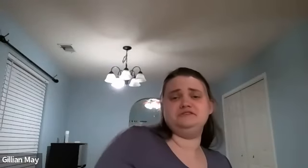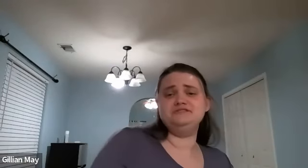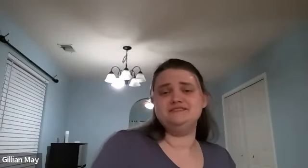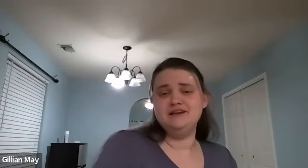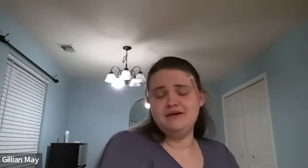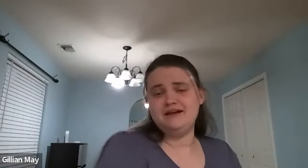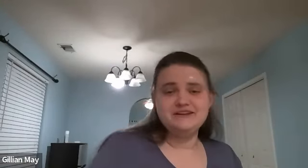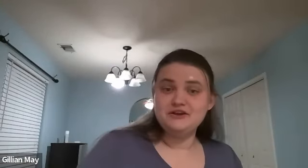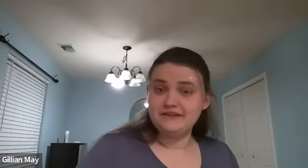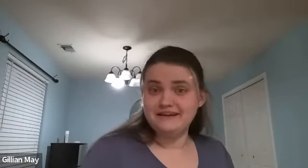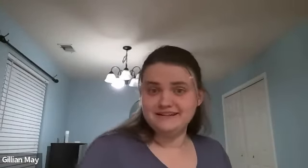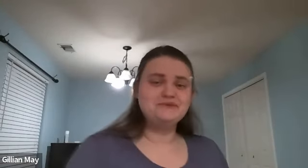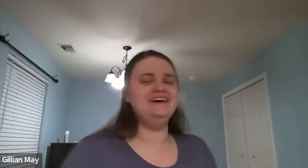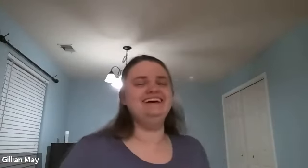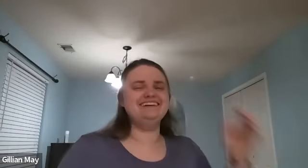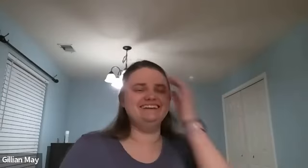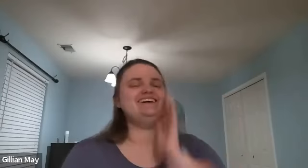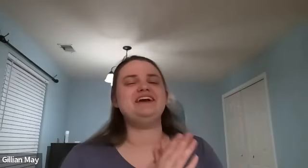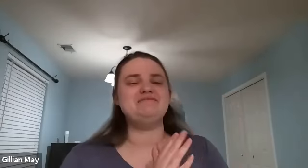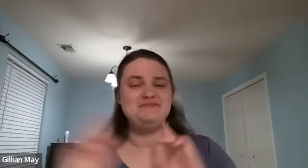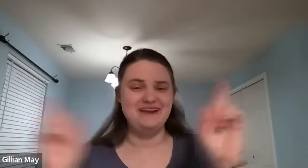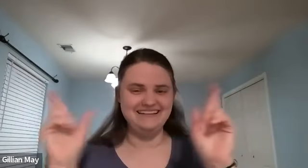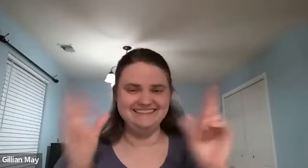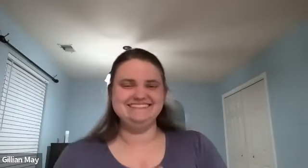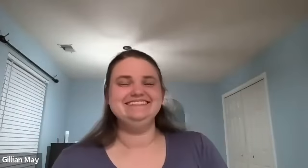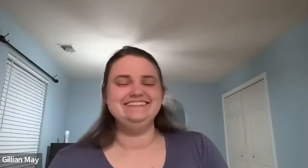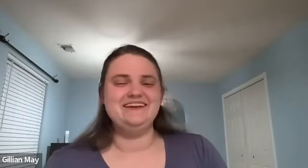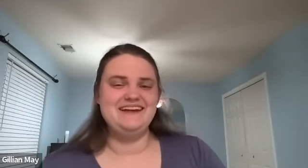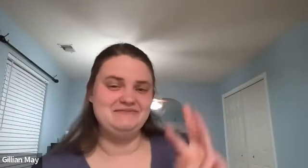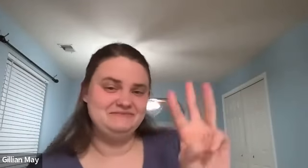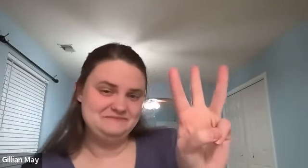readers. I'm giving y'all that hint. Okay, ready? All right.